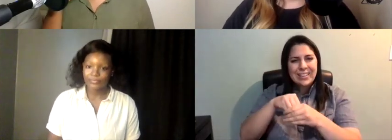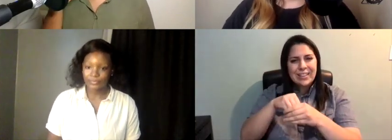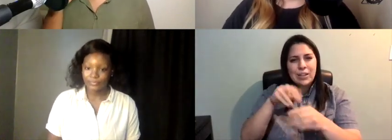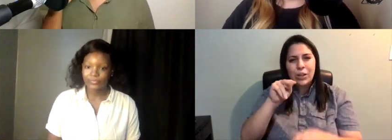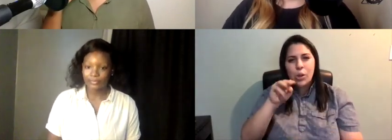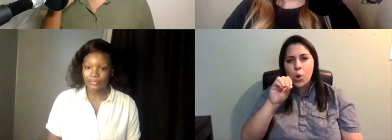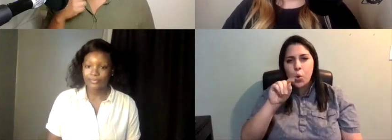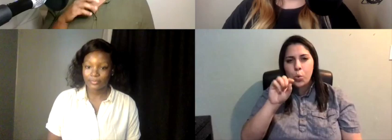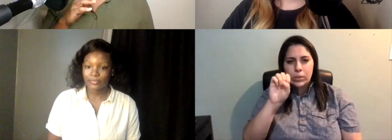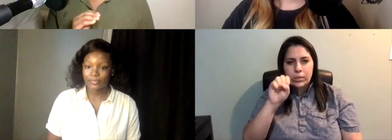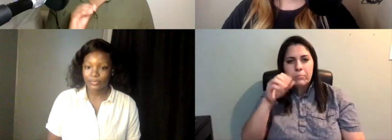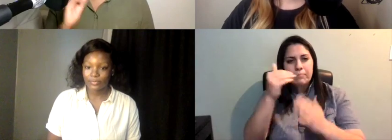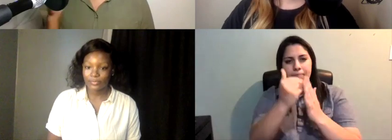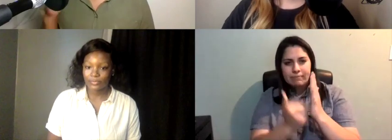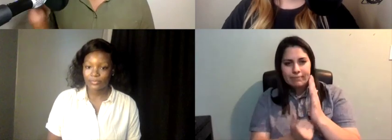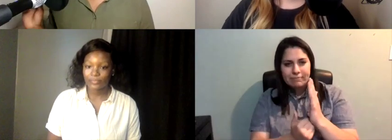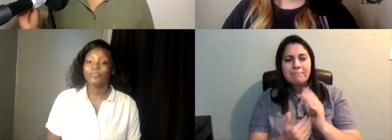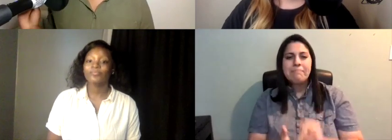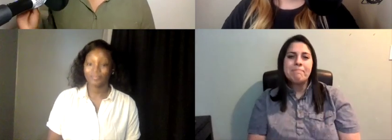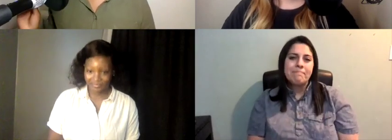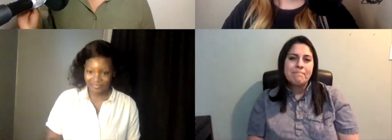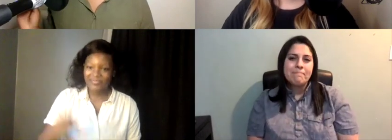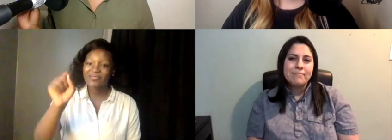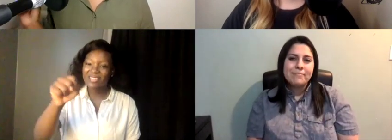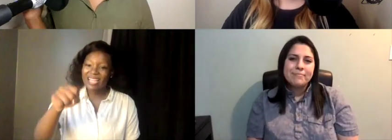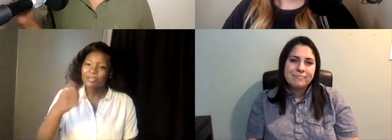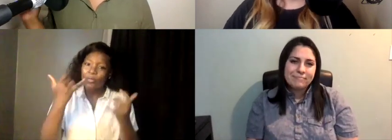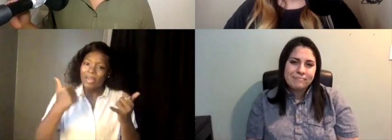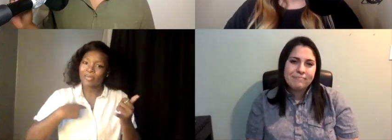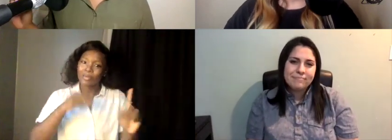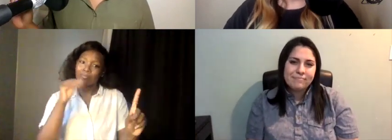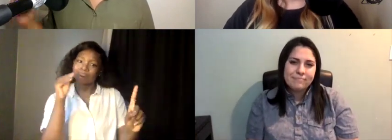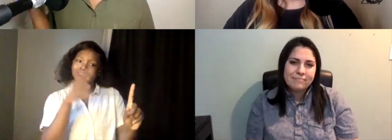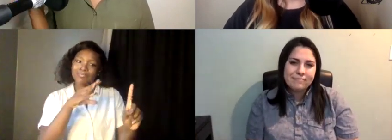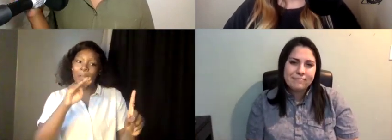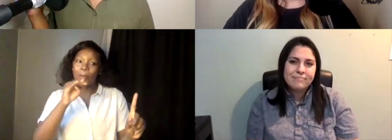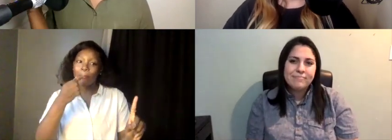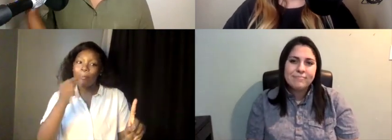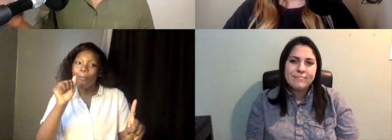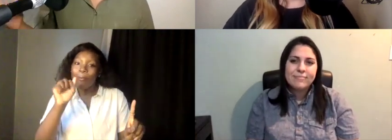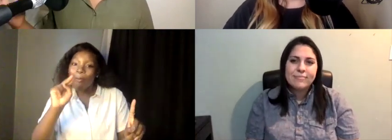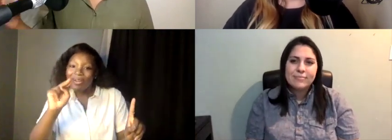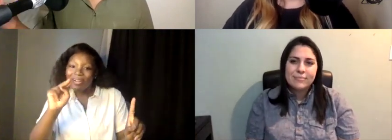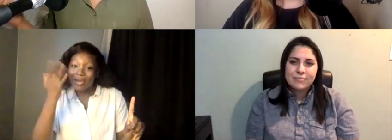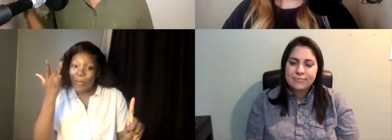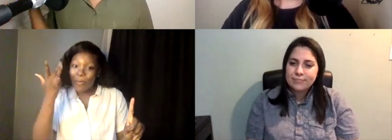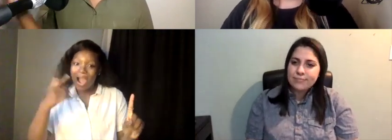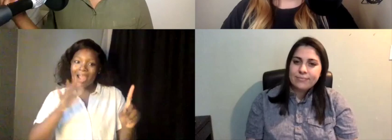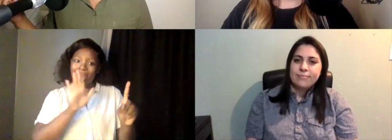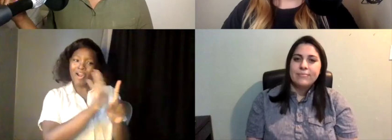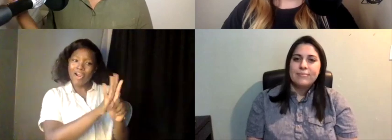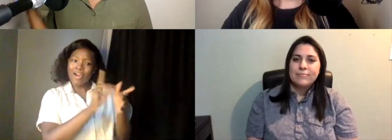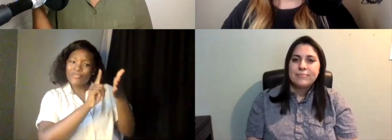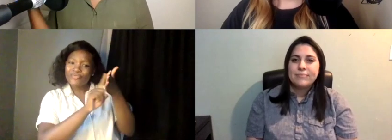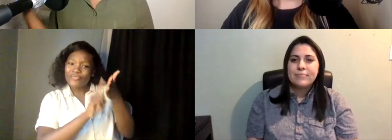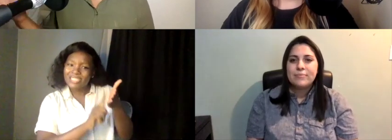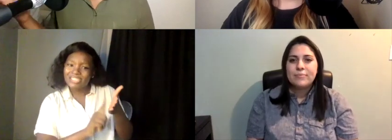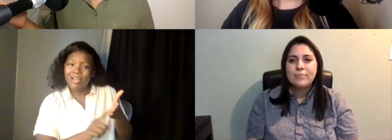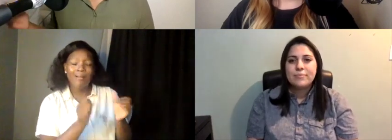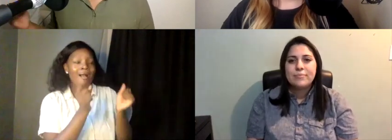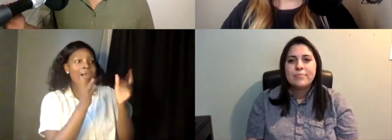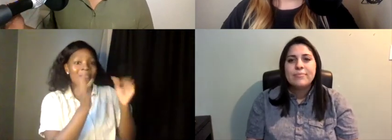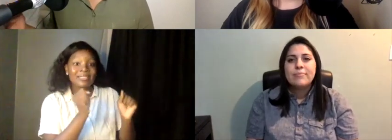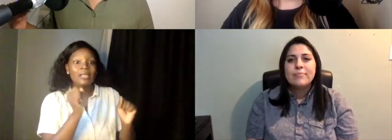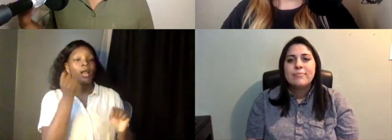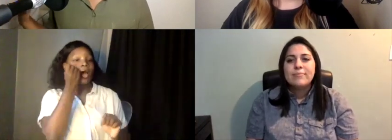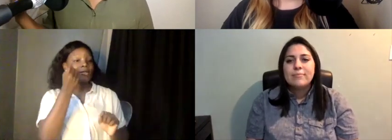to Morgan for always doing so well with the research. I will say, I had research for these episodes and it's so tough for me